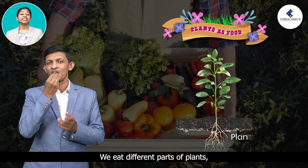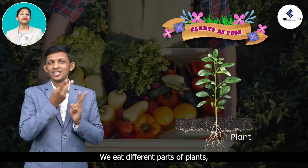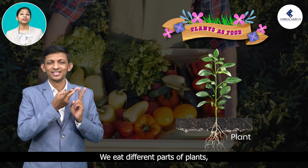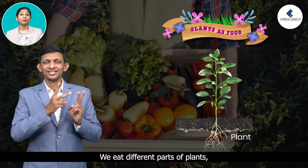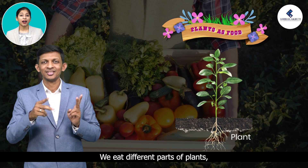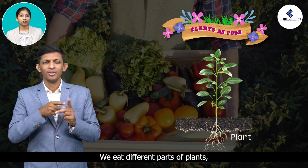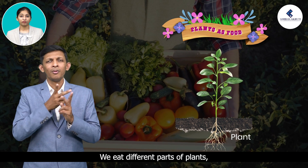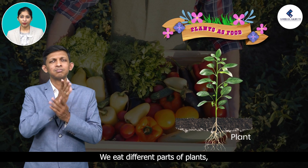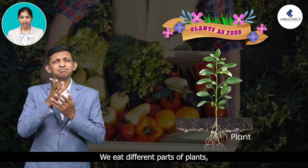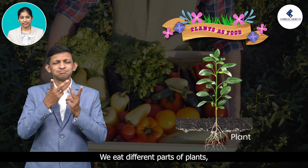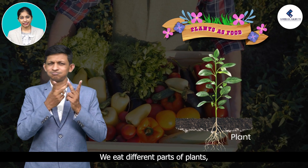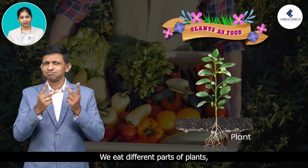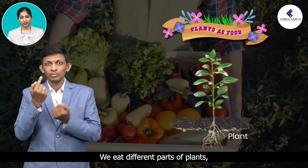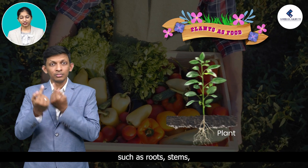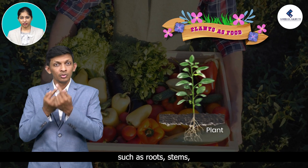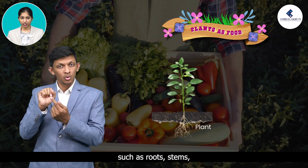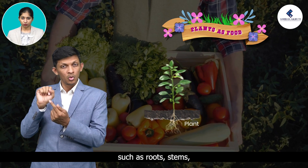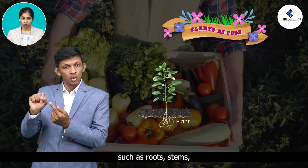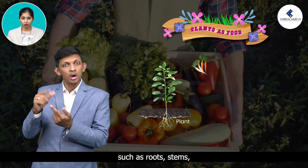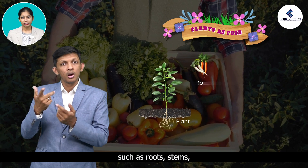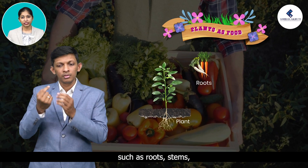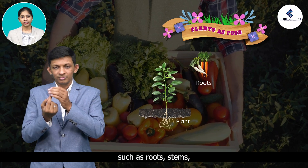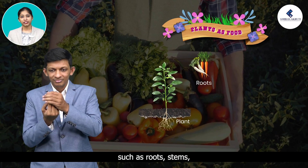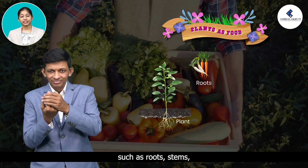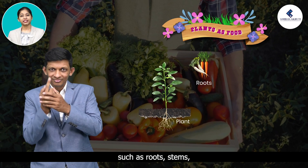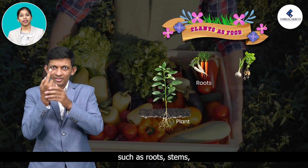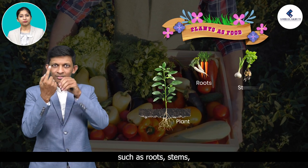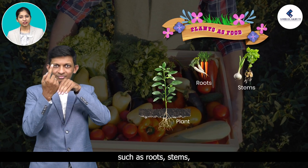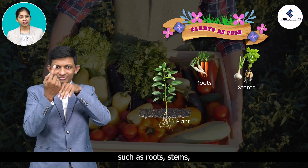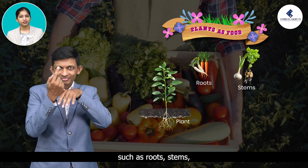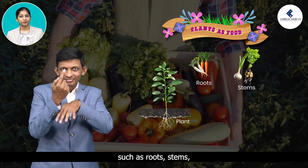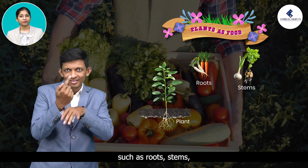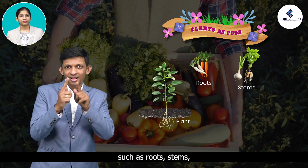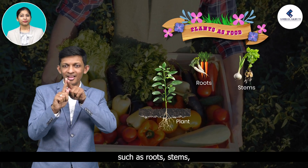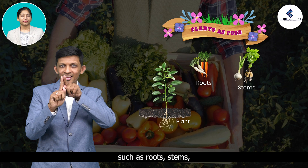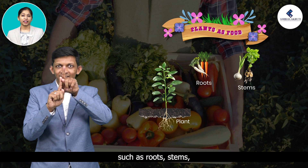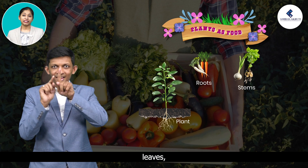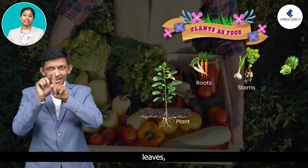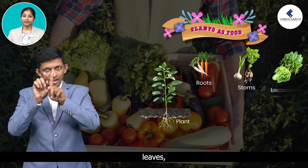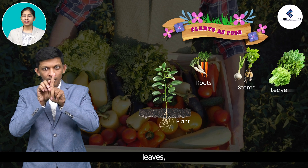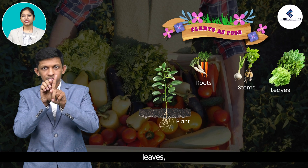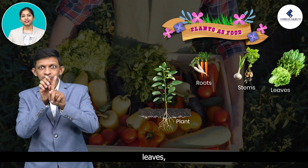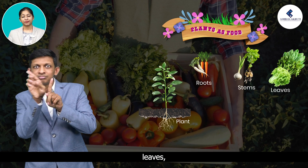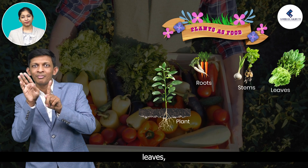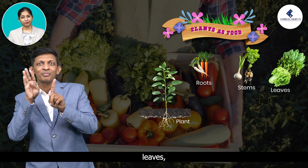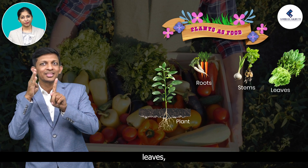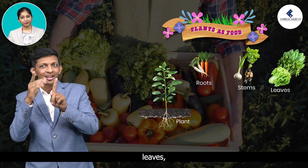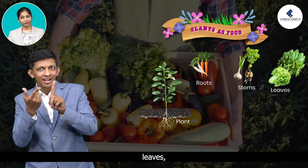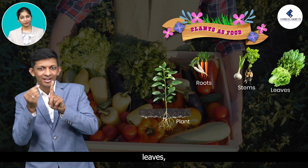We eat different parts of plants, such as roots, stems, leaves,